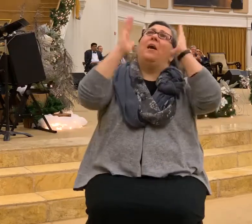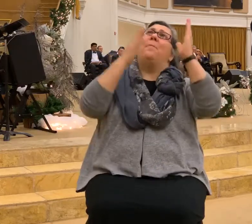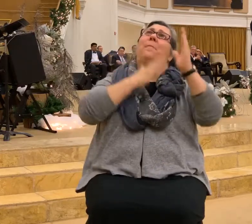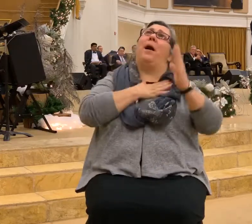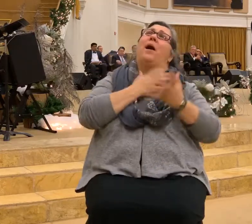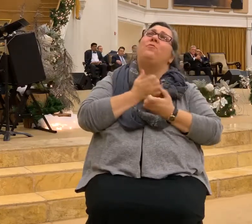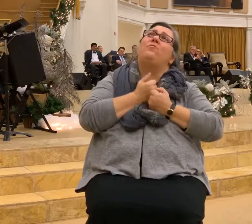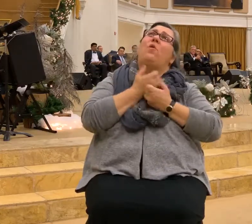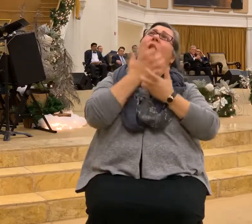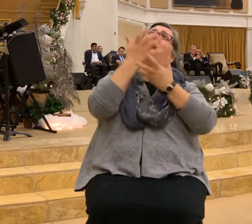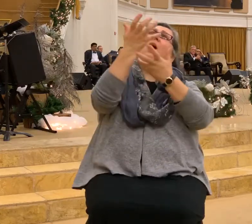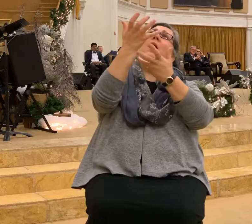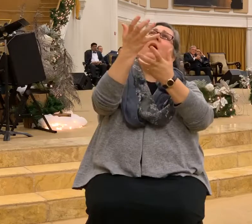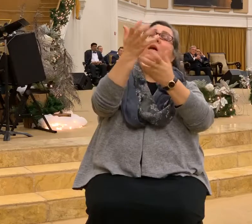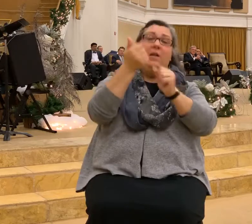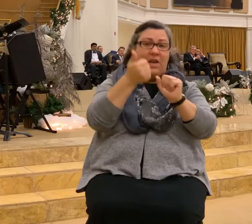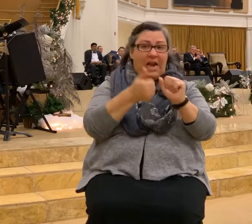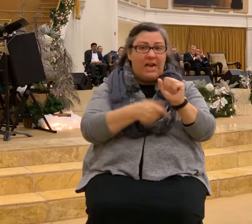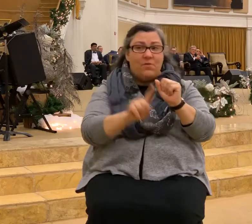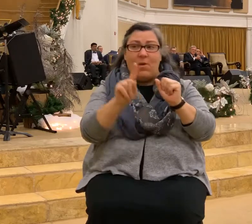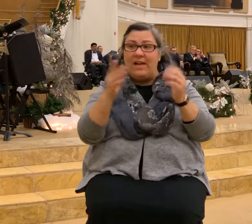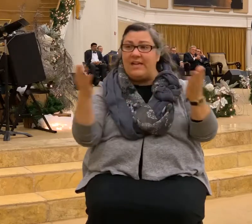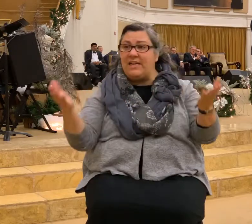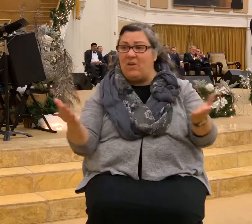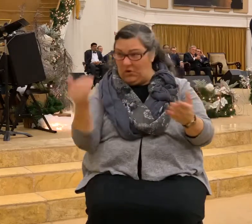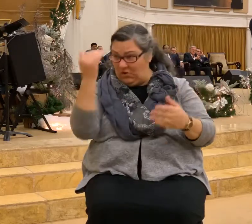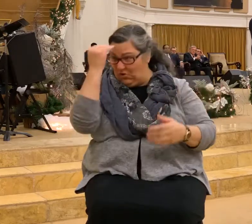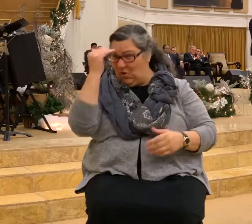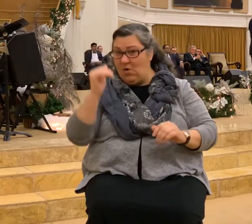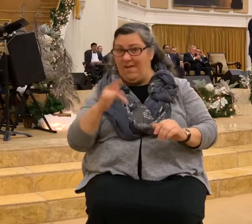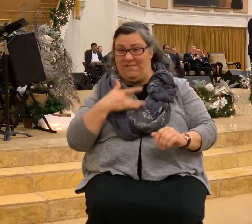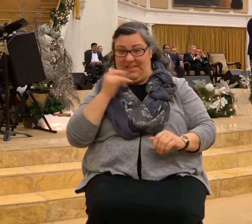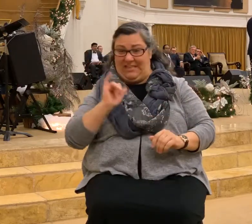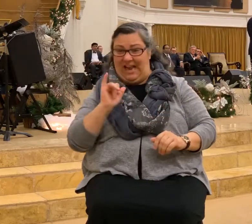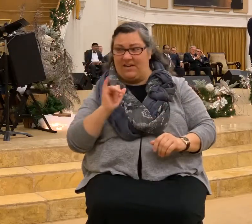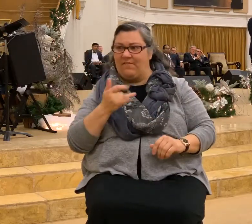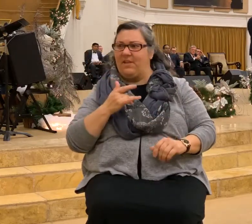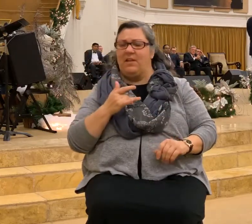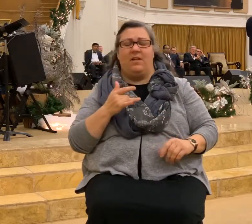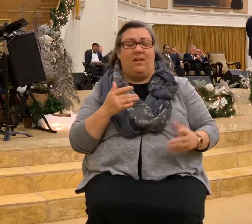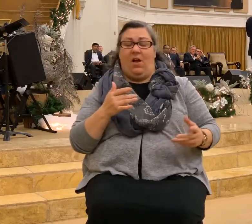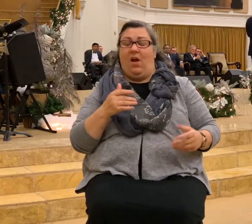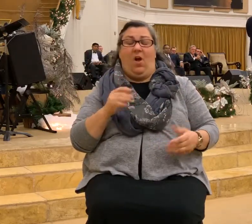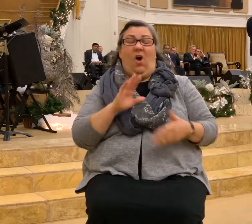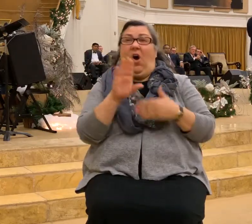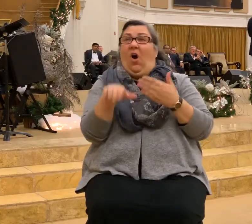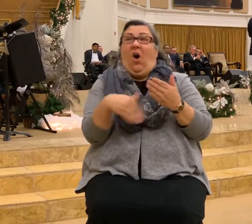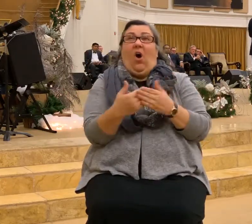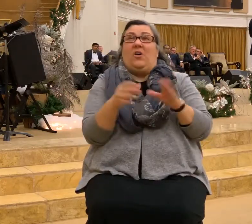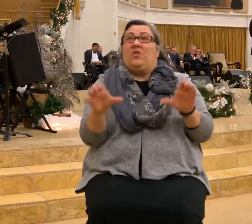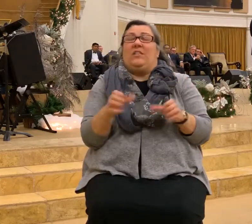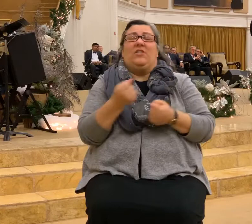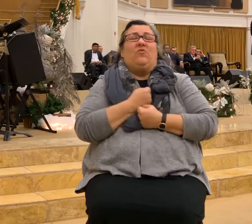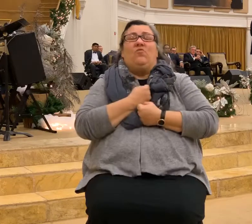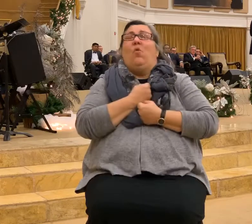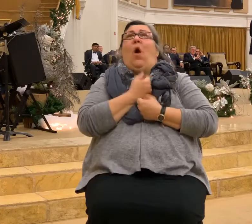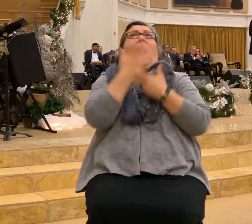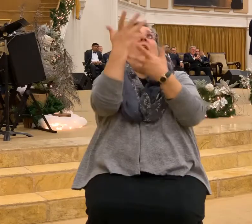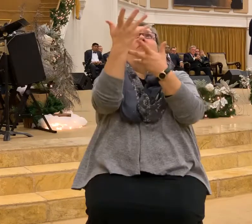God." Is there anybody that knows what it's like to get to the point where all you can do is cry out to